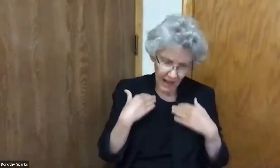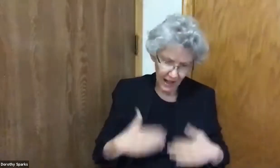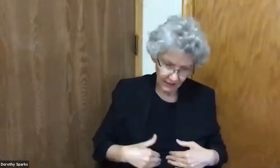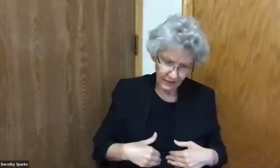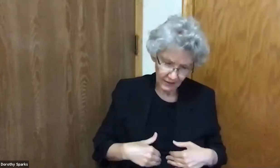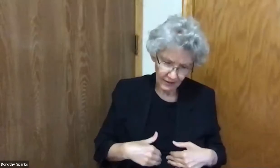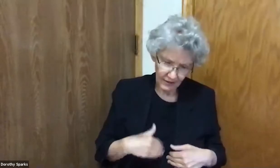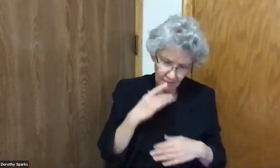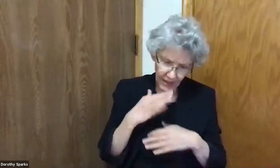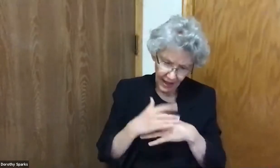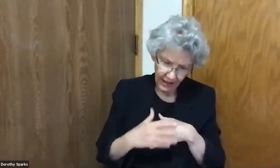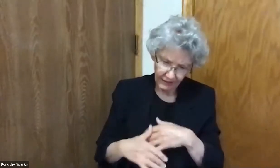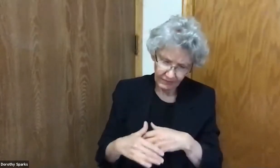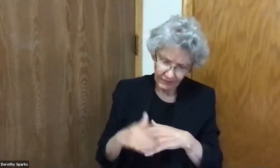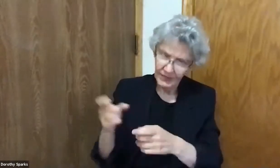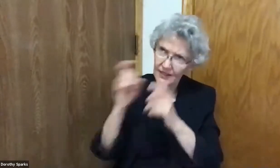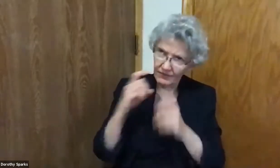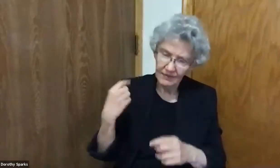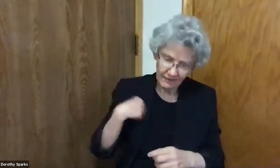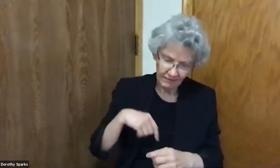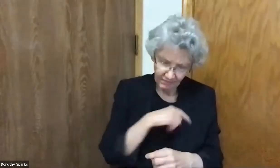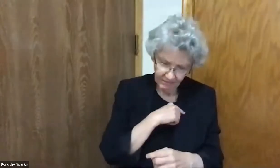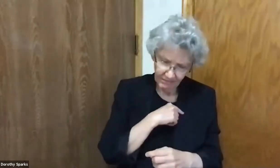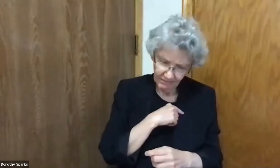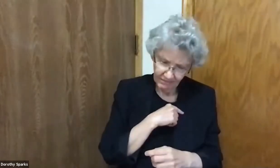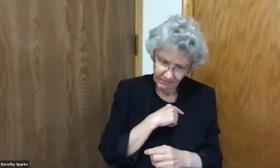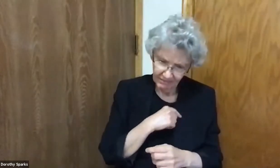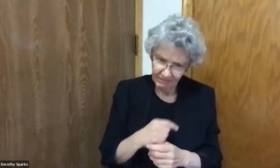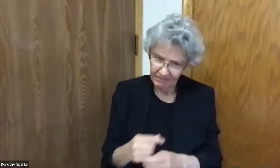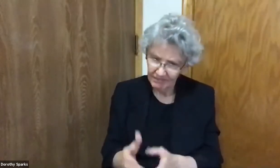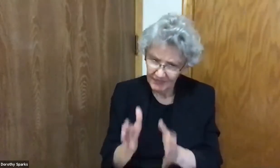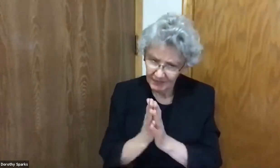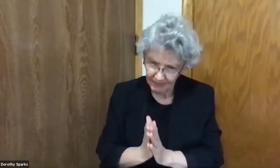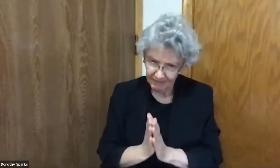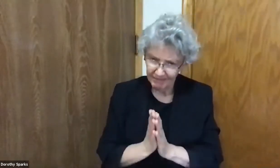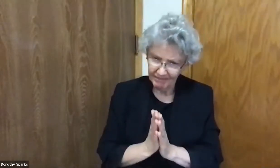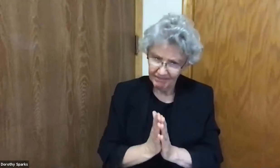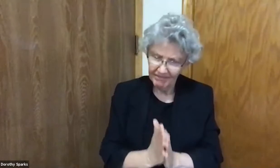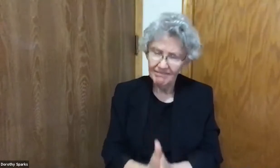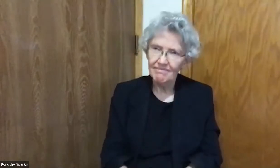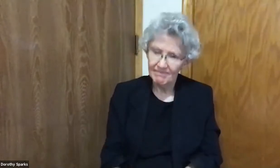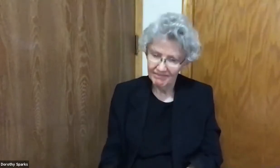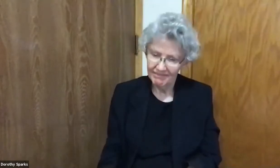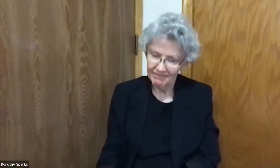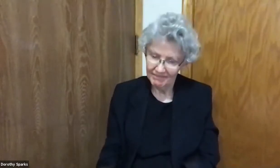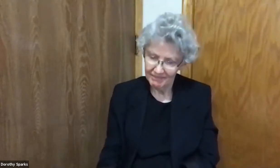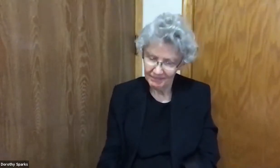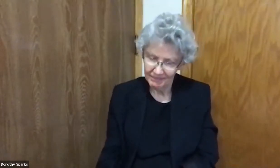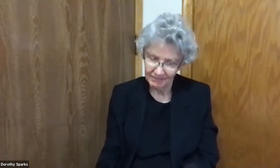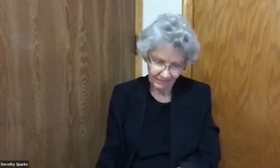Jesus' body and blood become your new covenant with